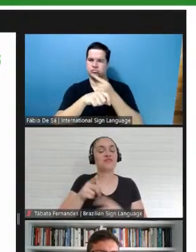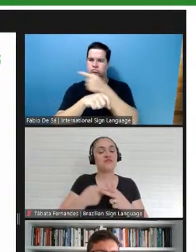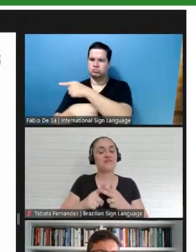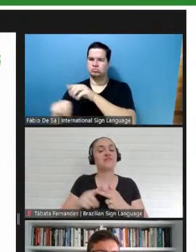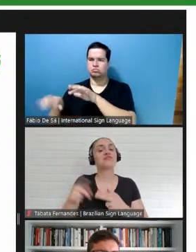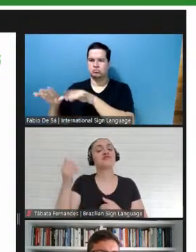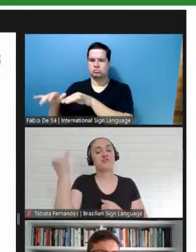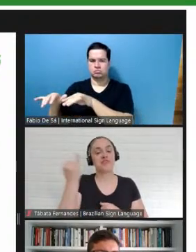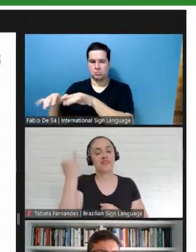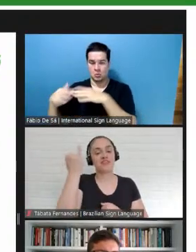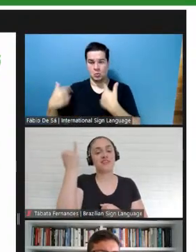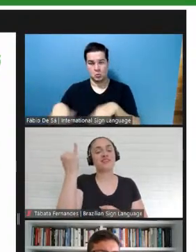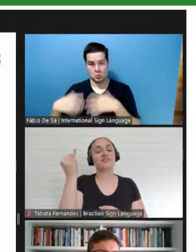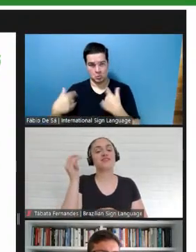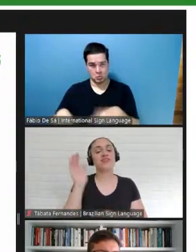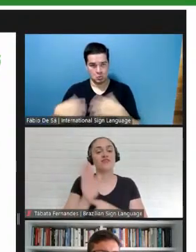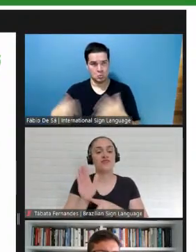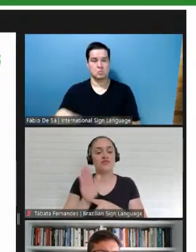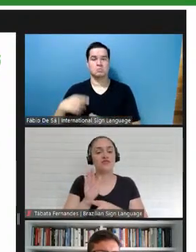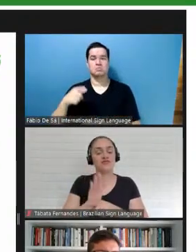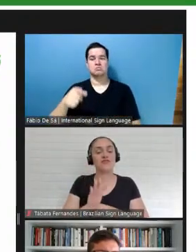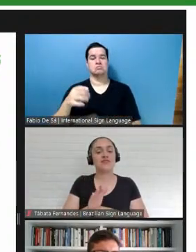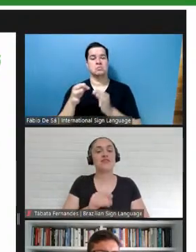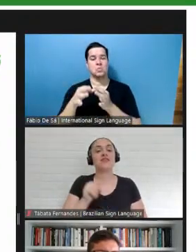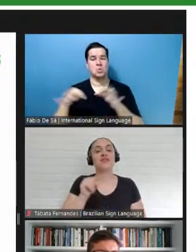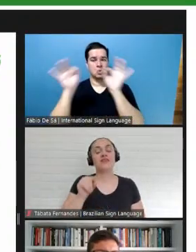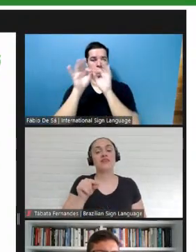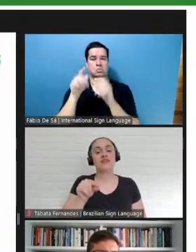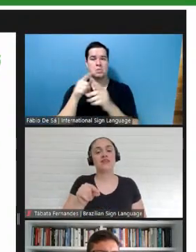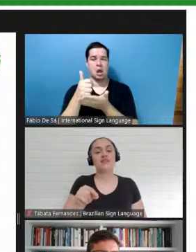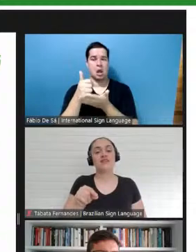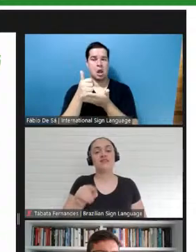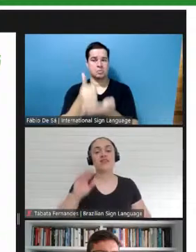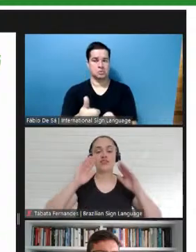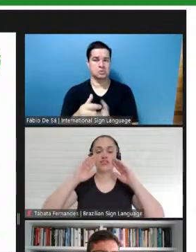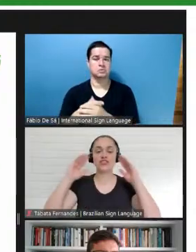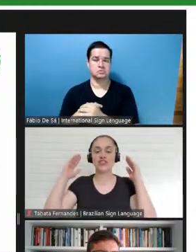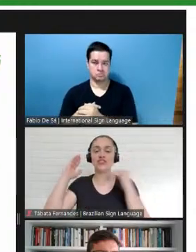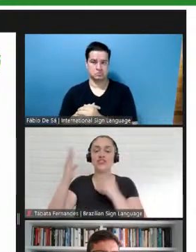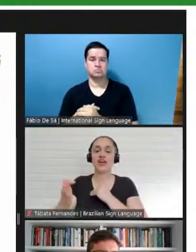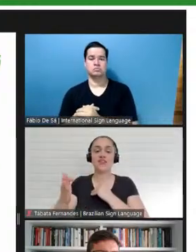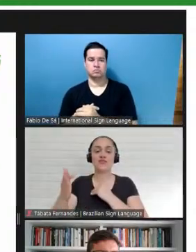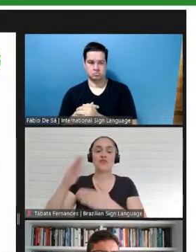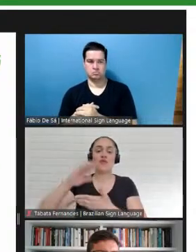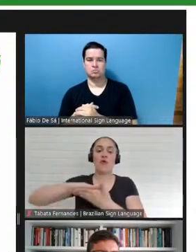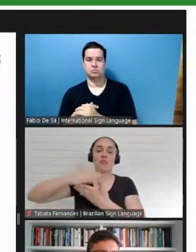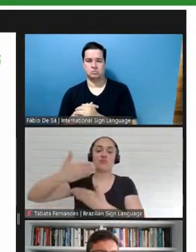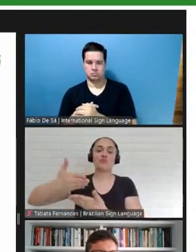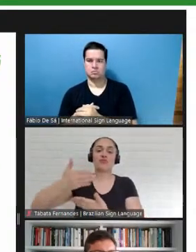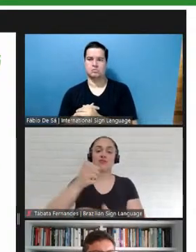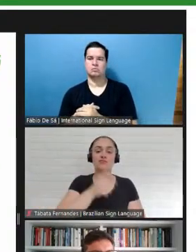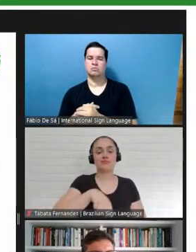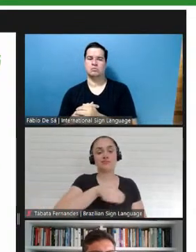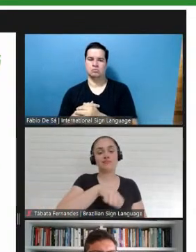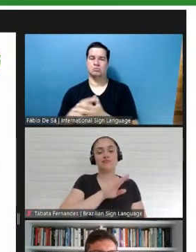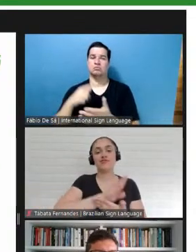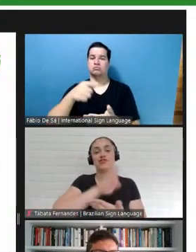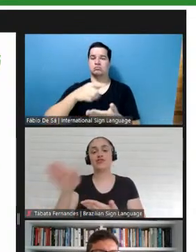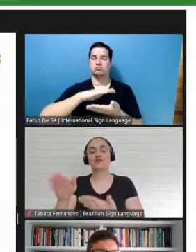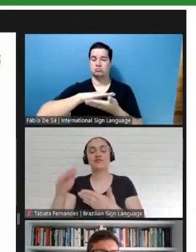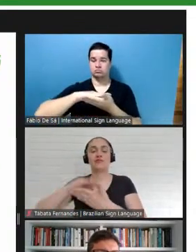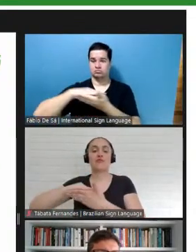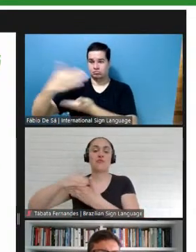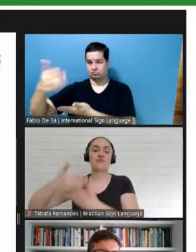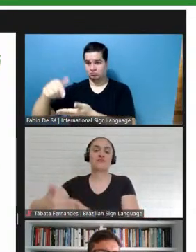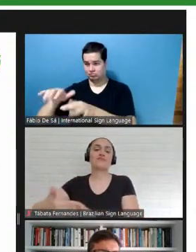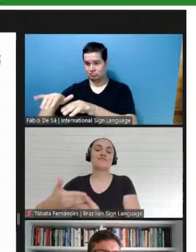directly to an iPad or to a computer immediately. The other ones are reading pens, and these are being used very